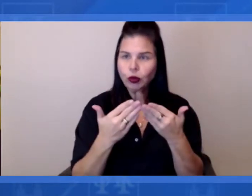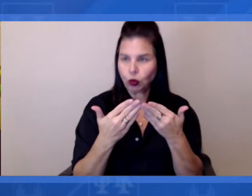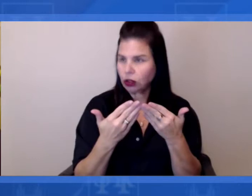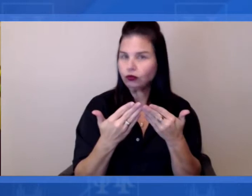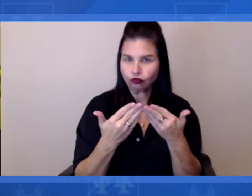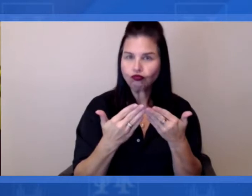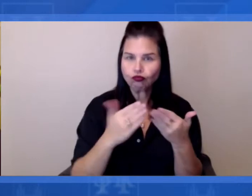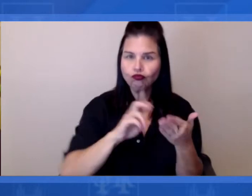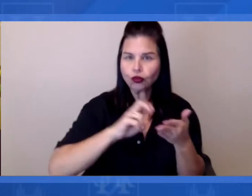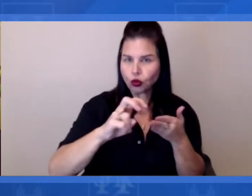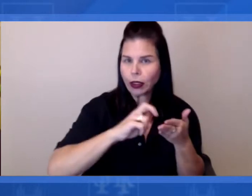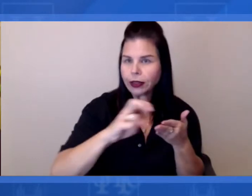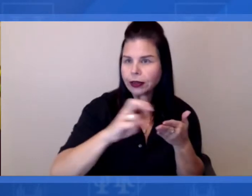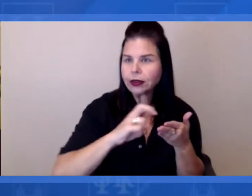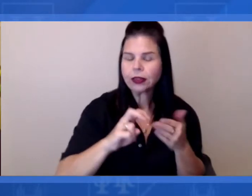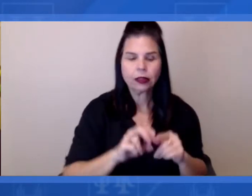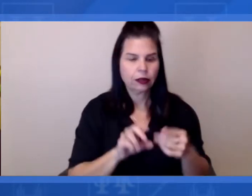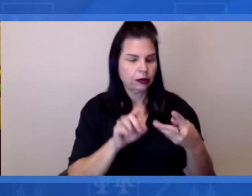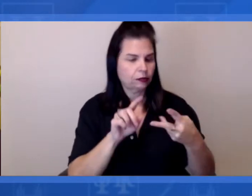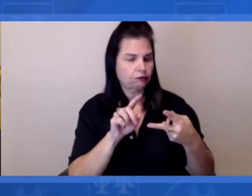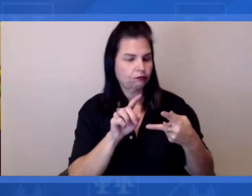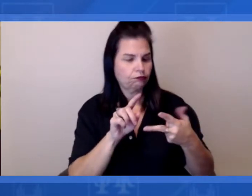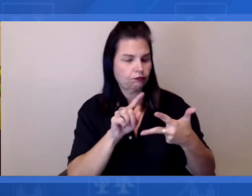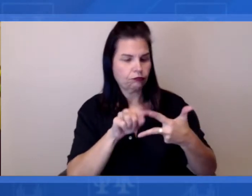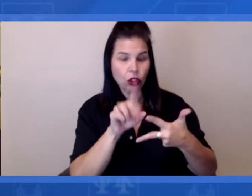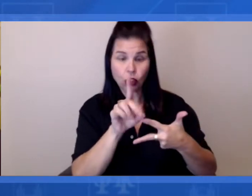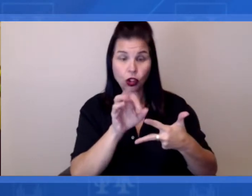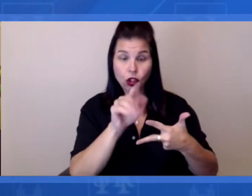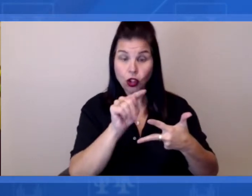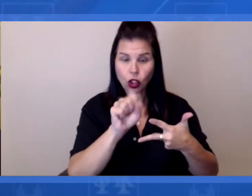conventional transit, DARTs or paratransit,